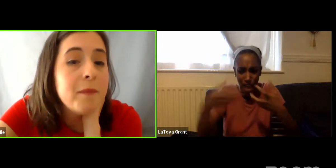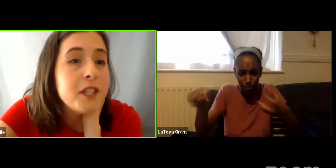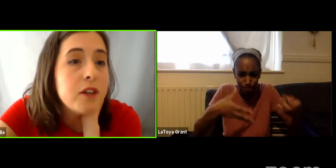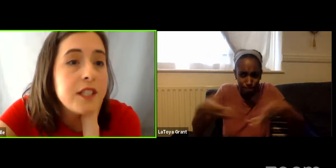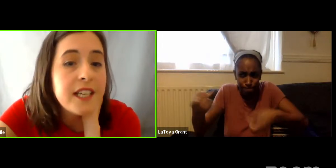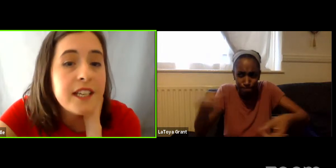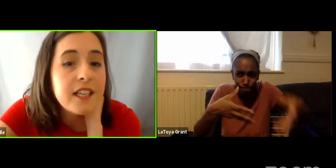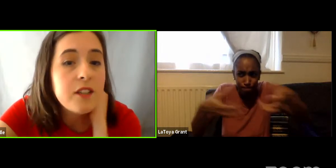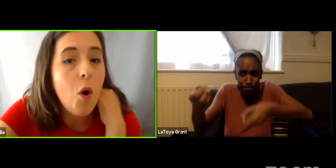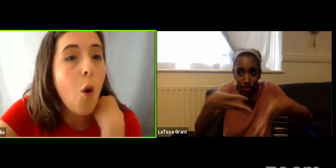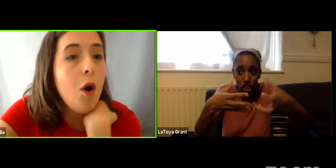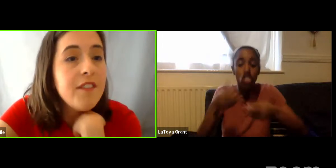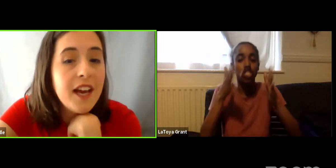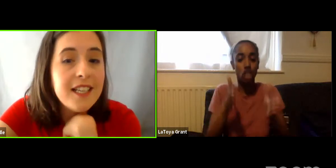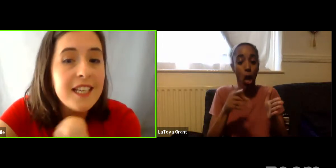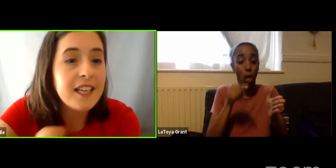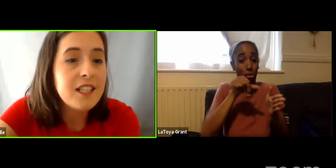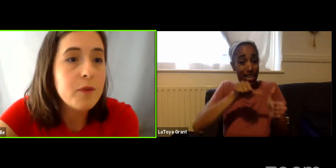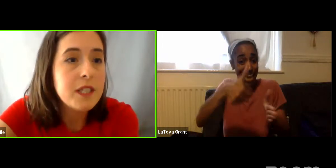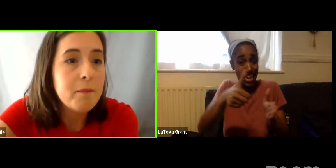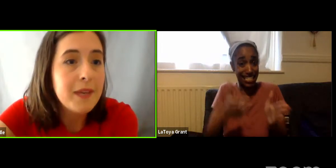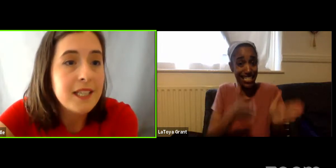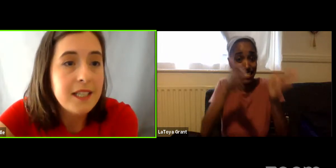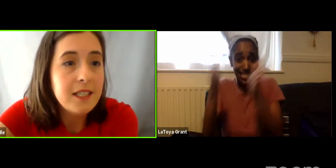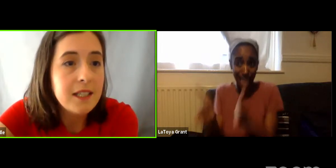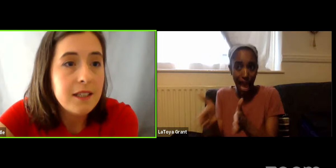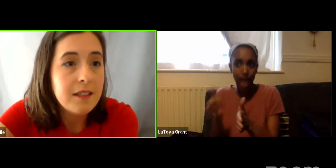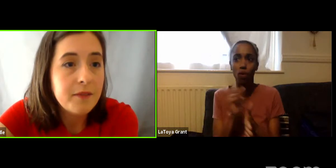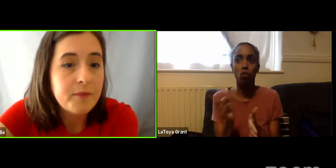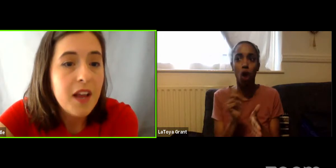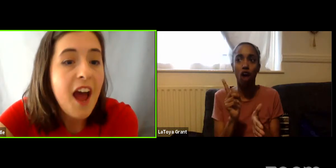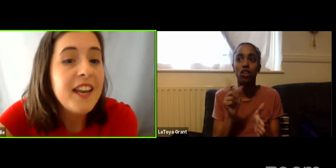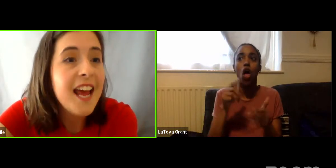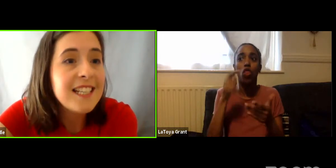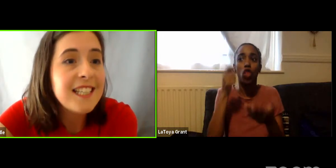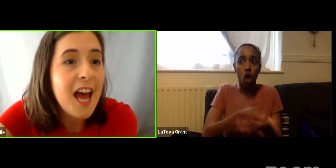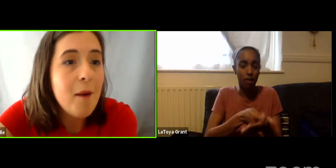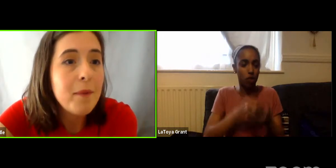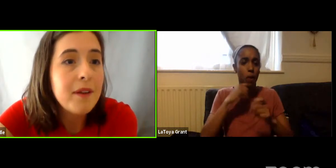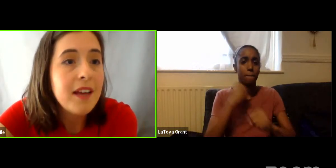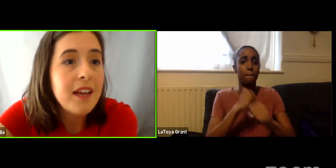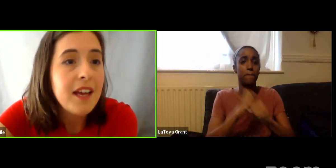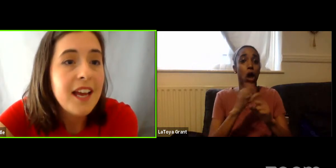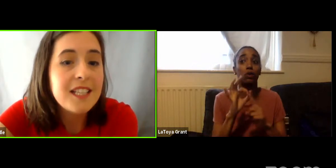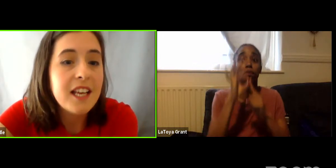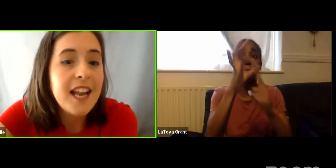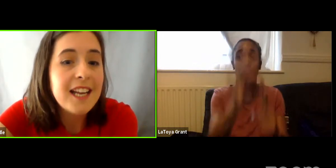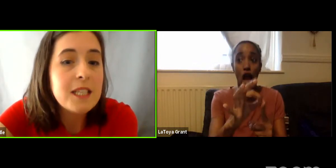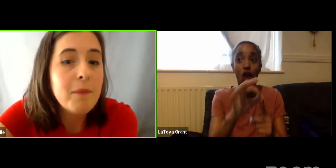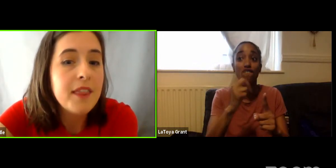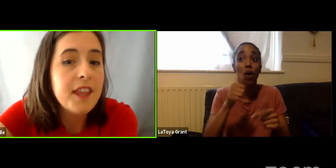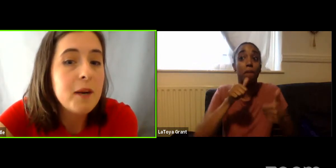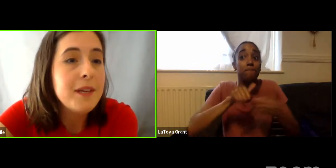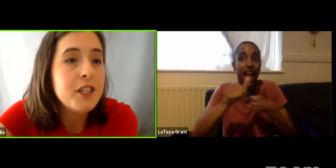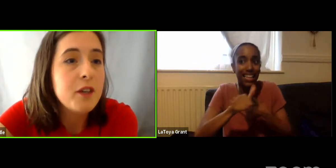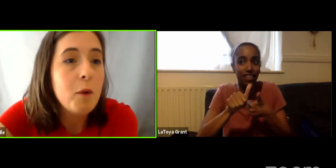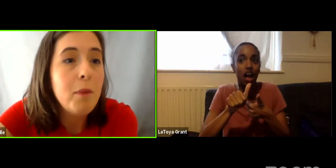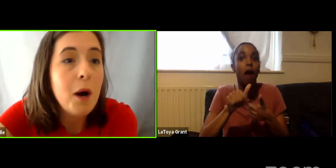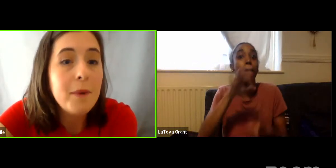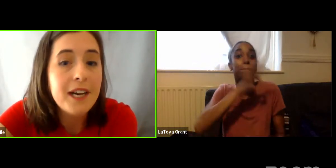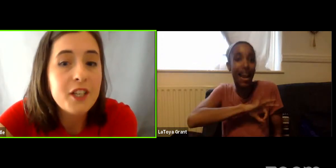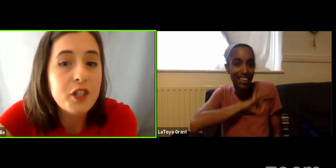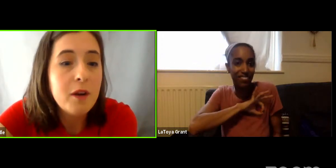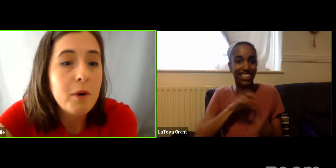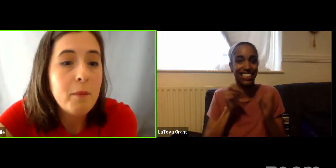So the Commission considered all of the ideas that were submitted, and the next step is that next month the Commission